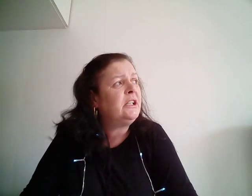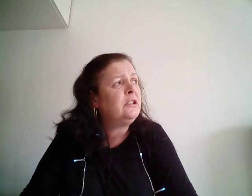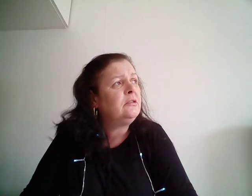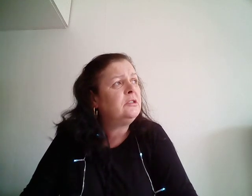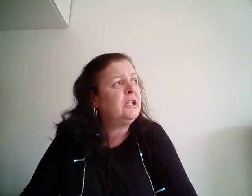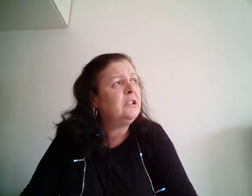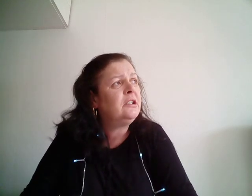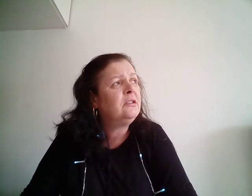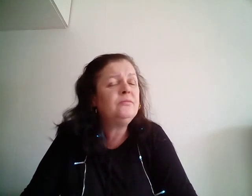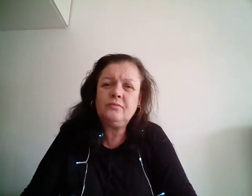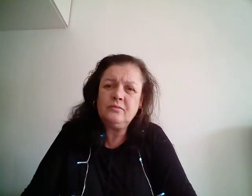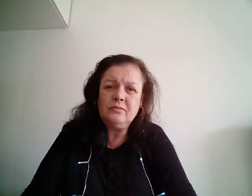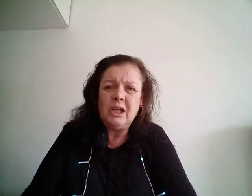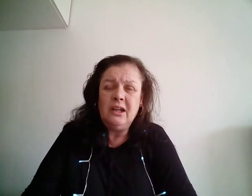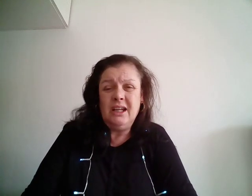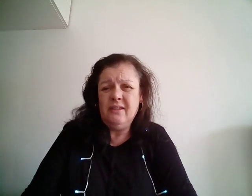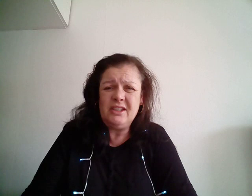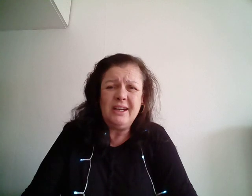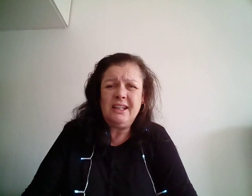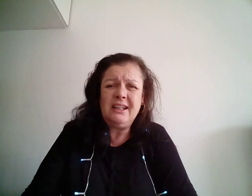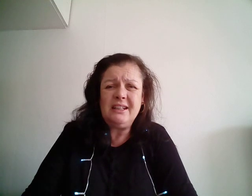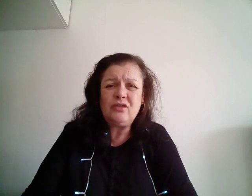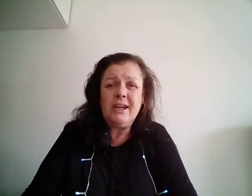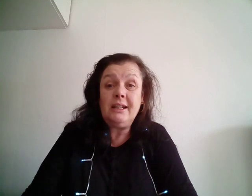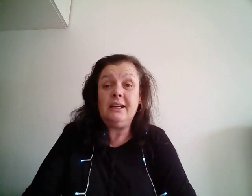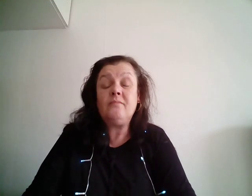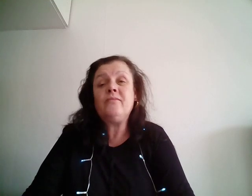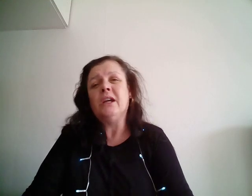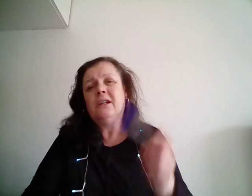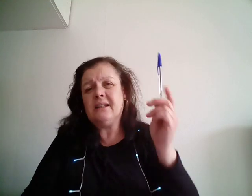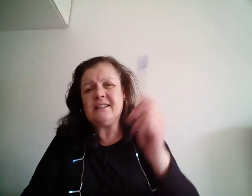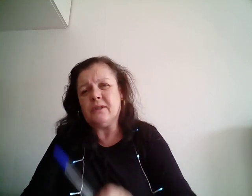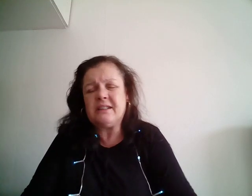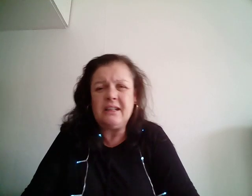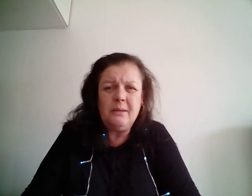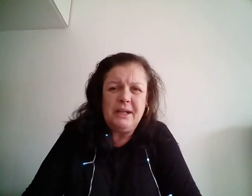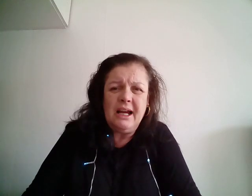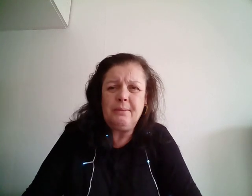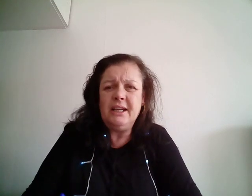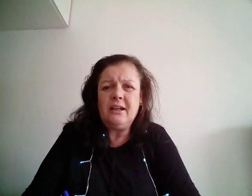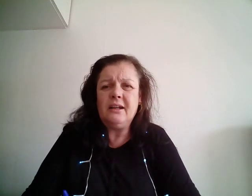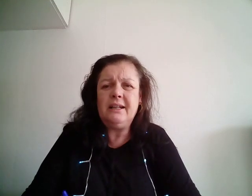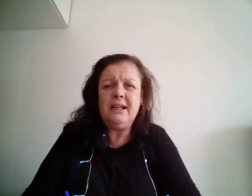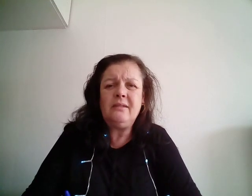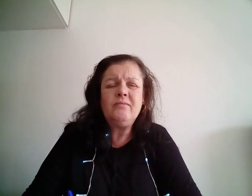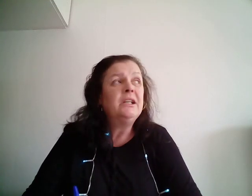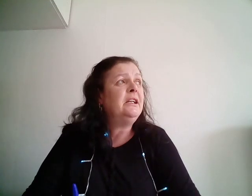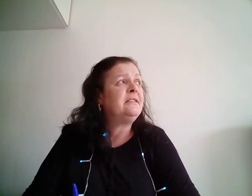Well, if it's raining, it's raining. That's what's been happening earlier. It